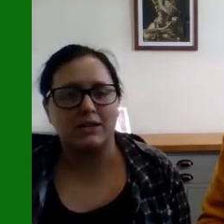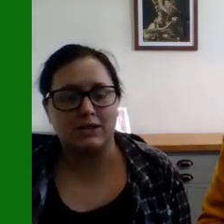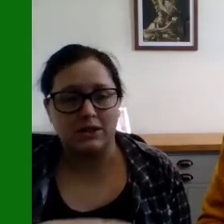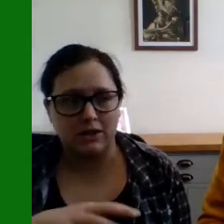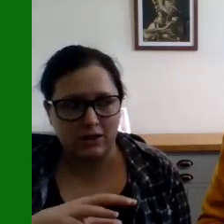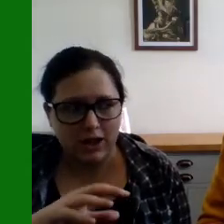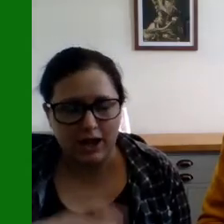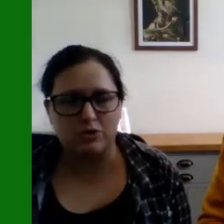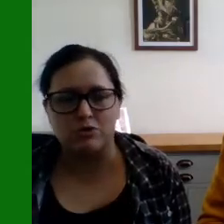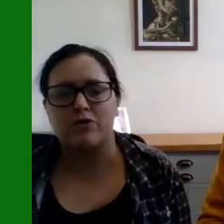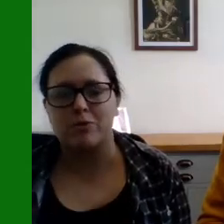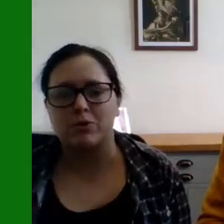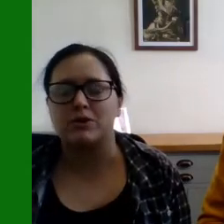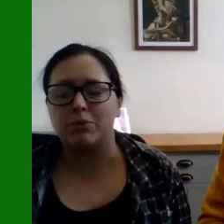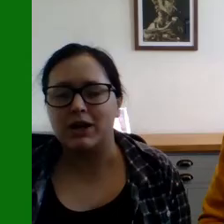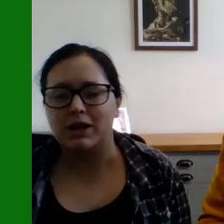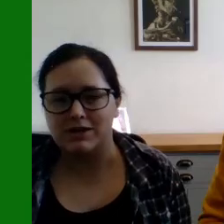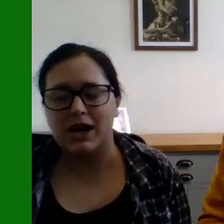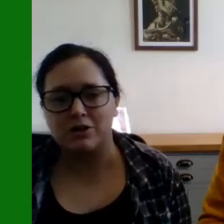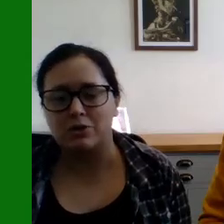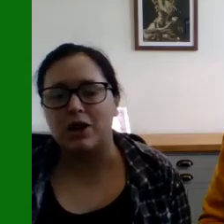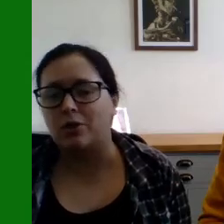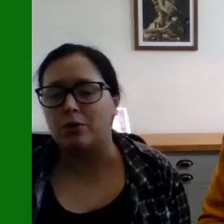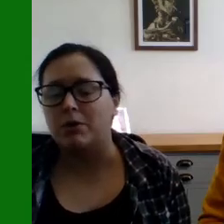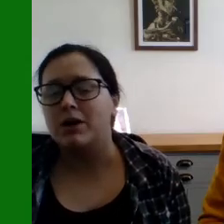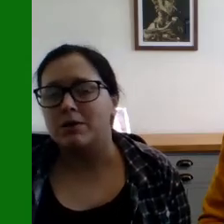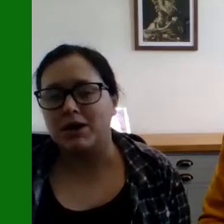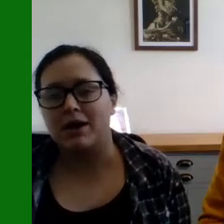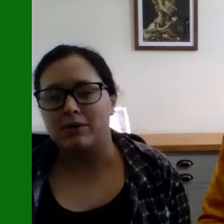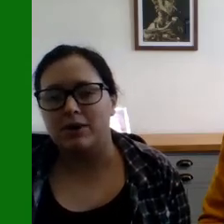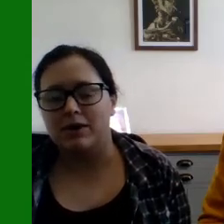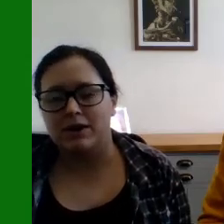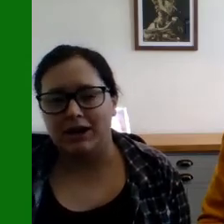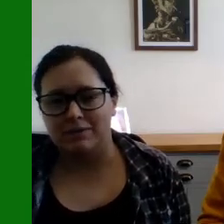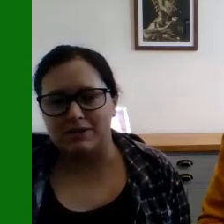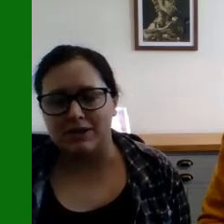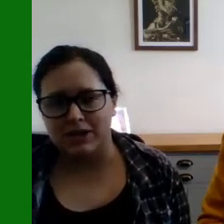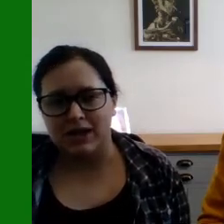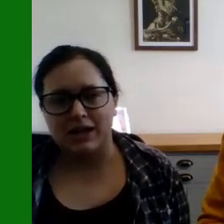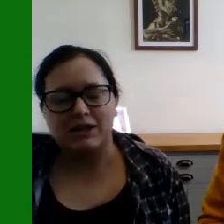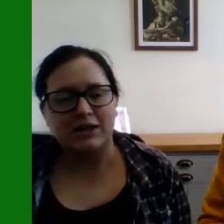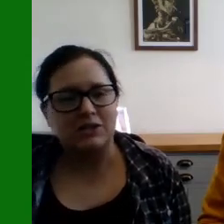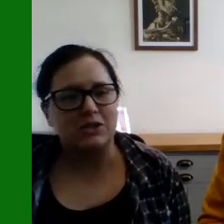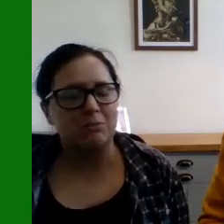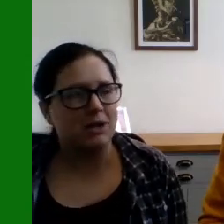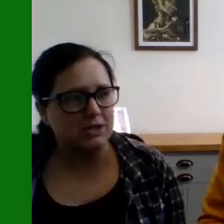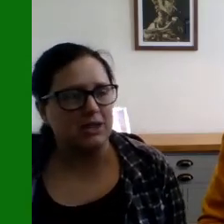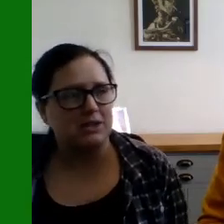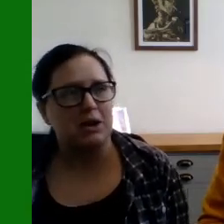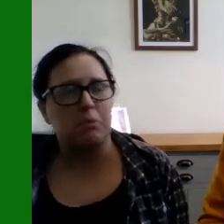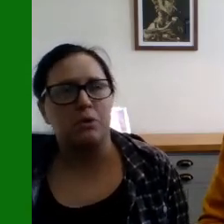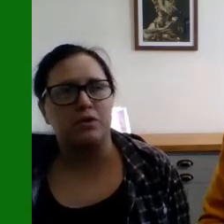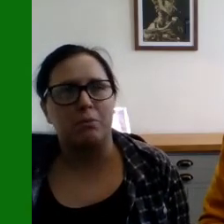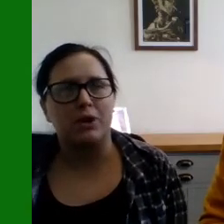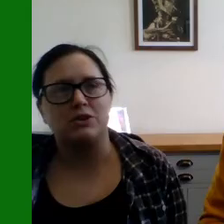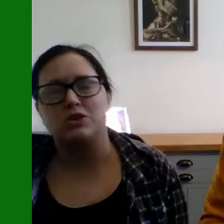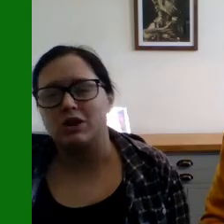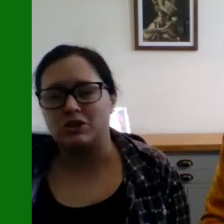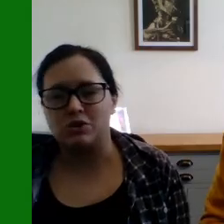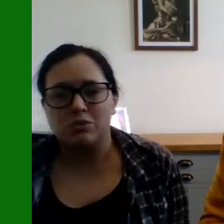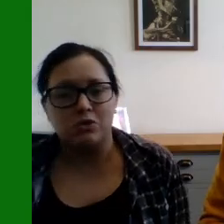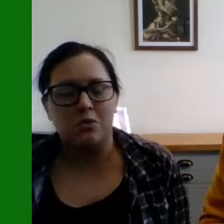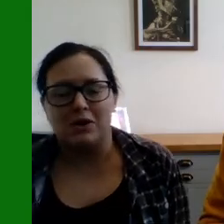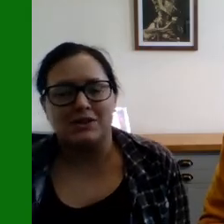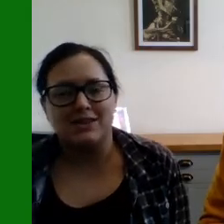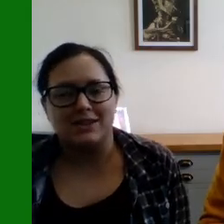because that is the actual Trevor Morrison playing in his actual care home piano. That's there. And I think that's just an amazing example of your brain. You